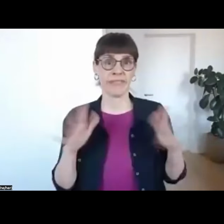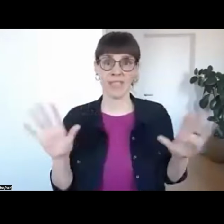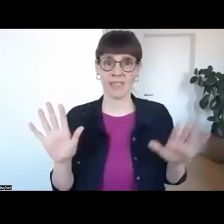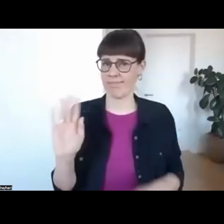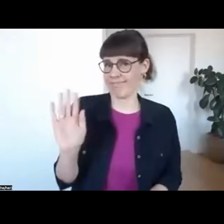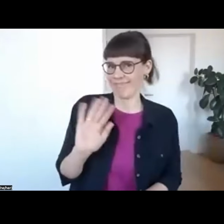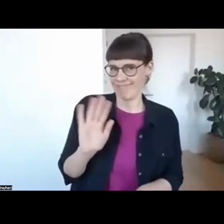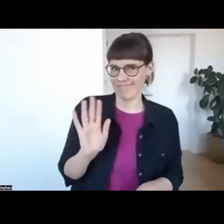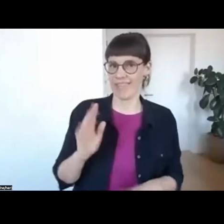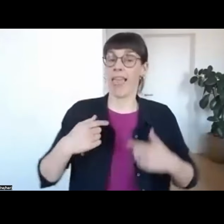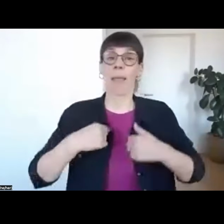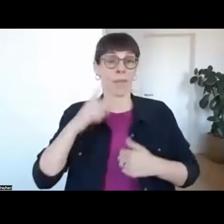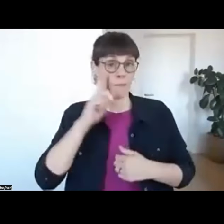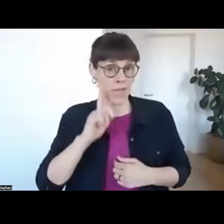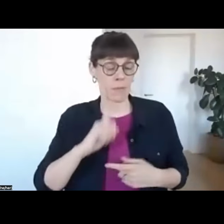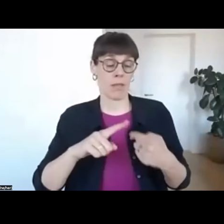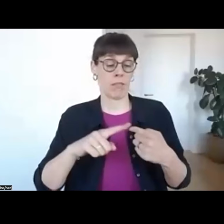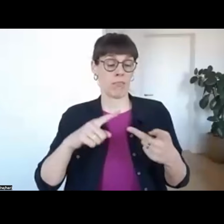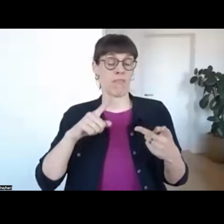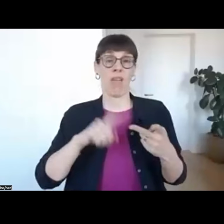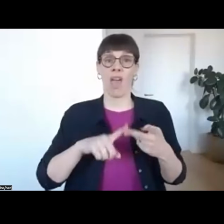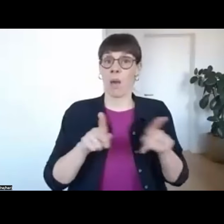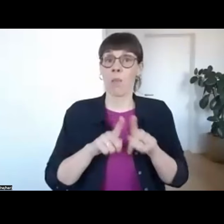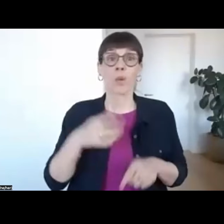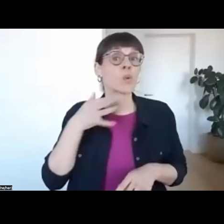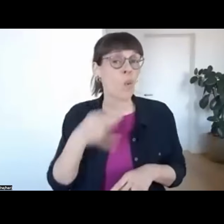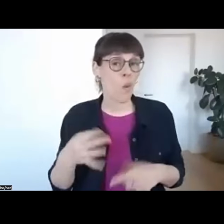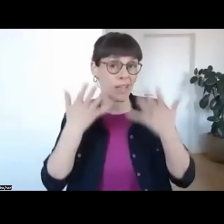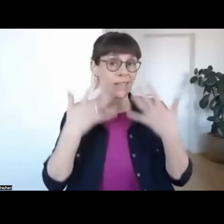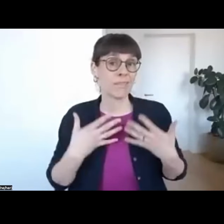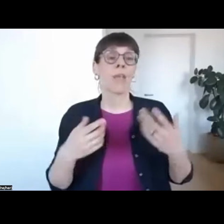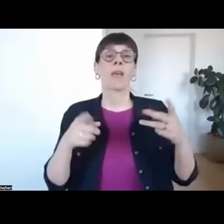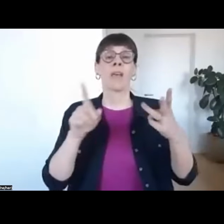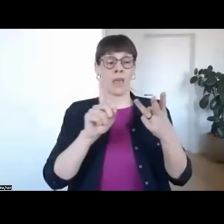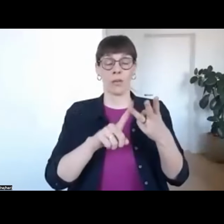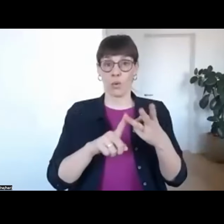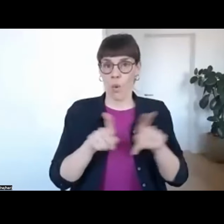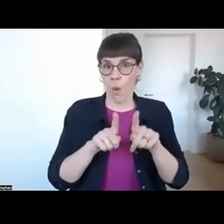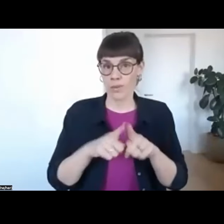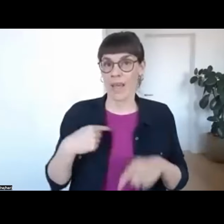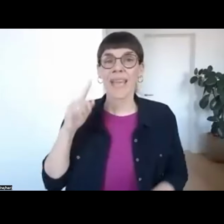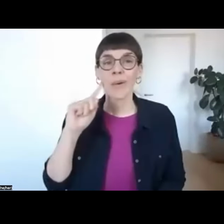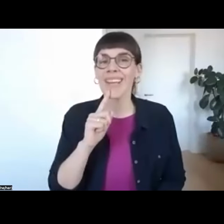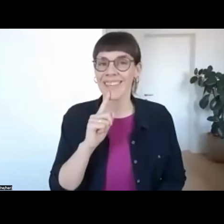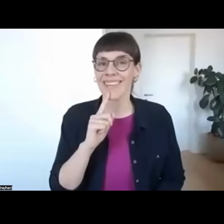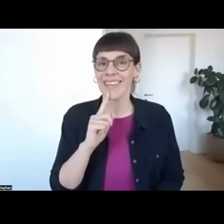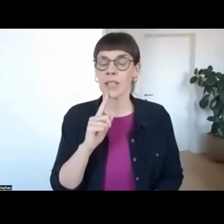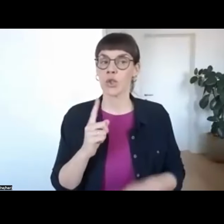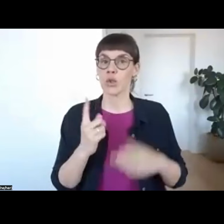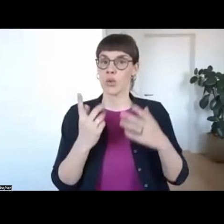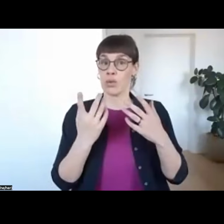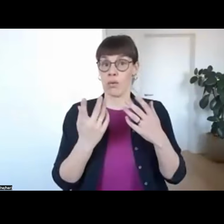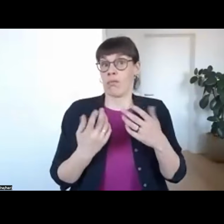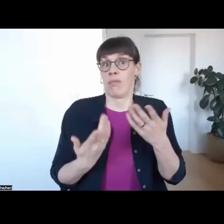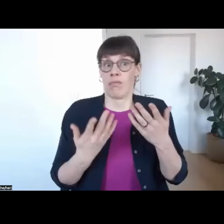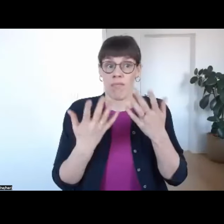for example, a female, and that's it. No, I'm not just a female. I'm also white. I'm also